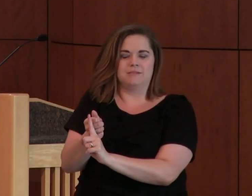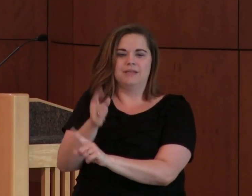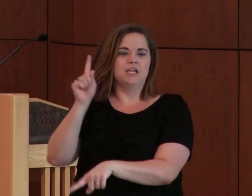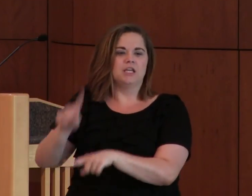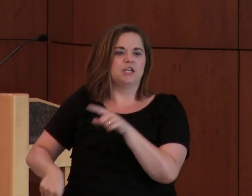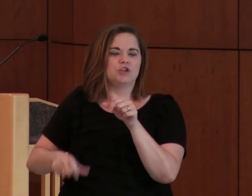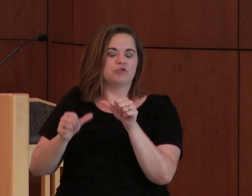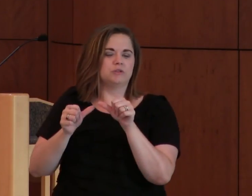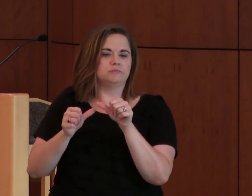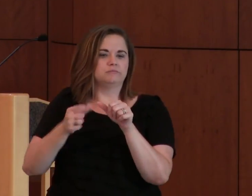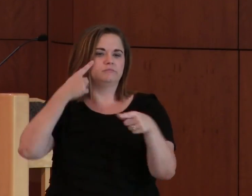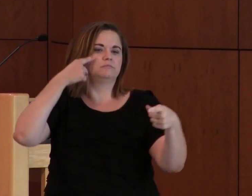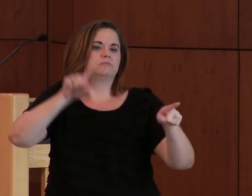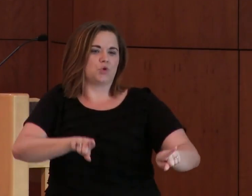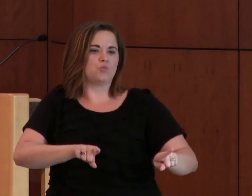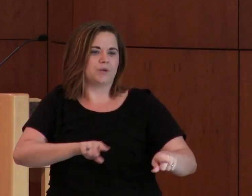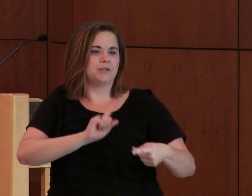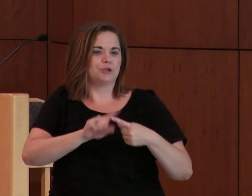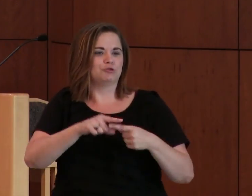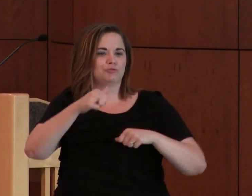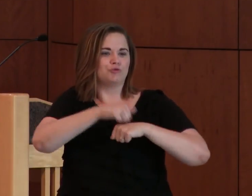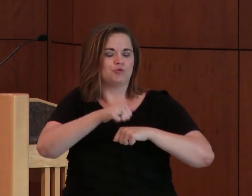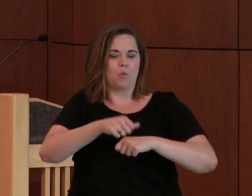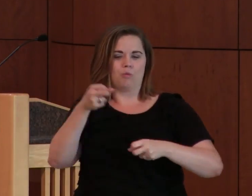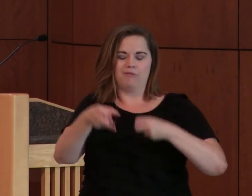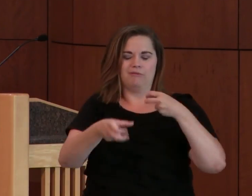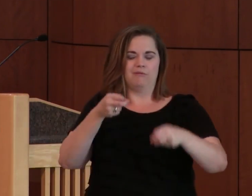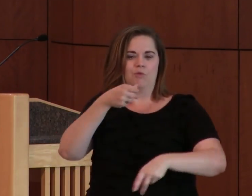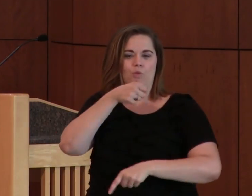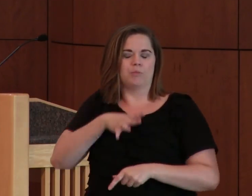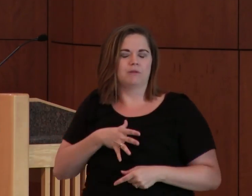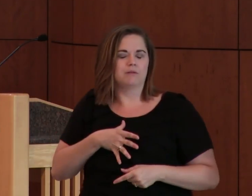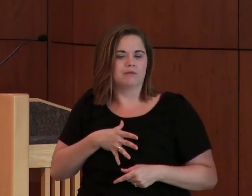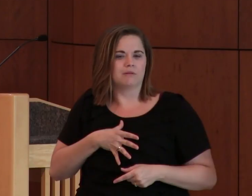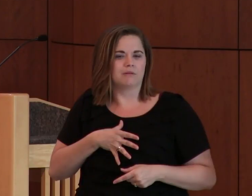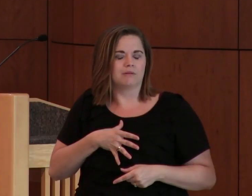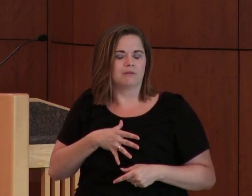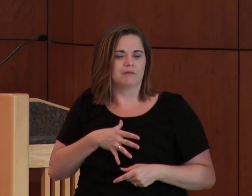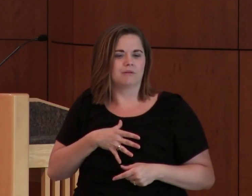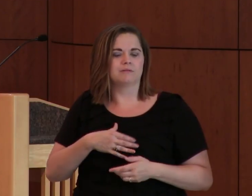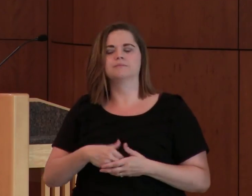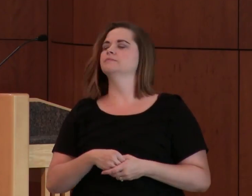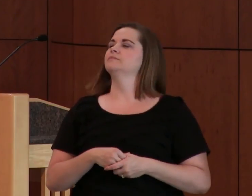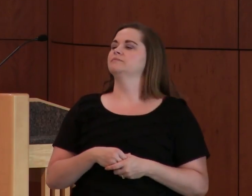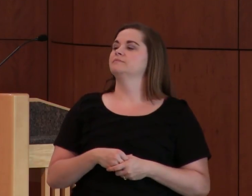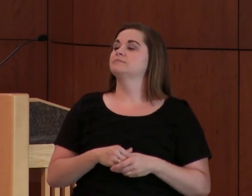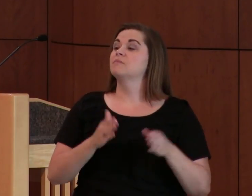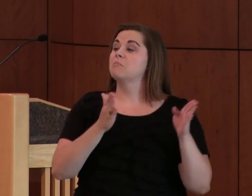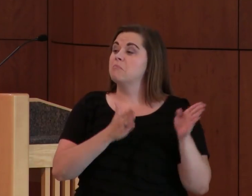with what they were proposing. The plan should have worked,